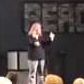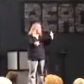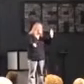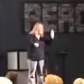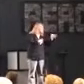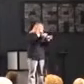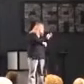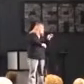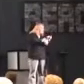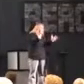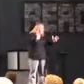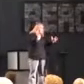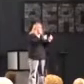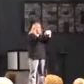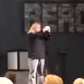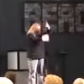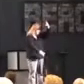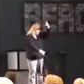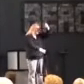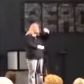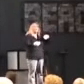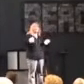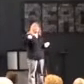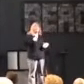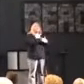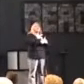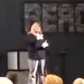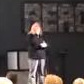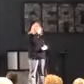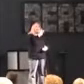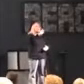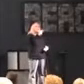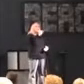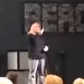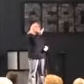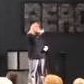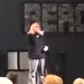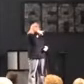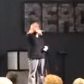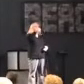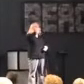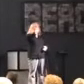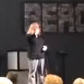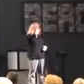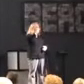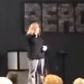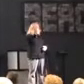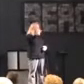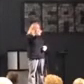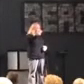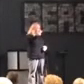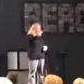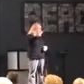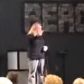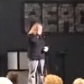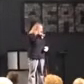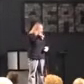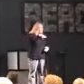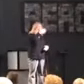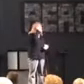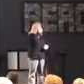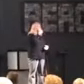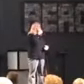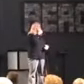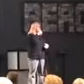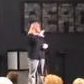my family watched all the time, The Muppet Show. Do any of you remember The Swedish Chef? Yes? So on